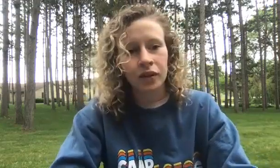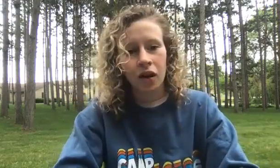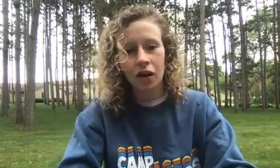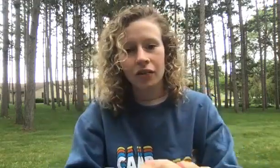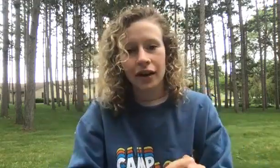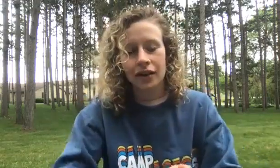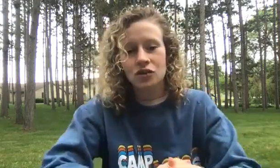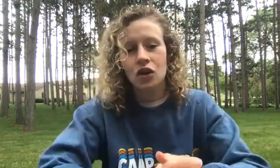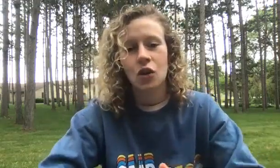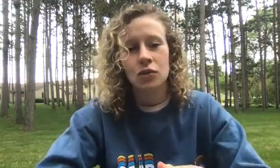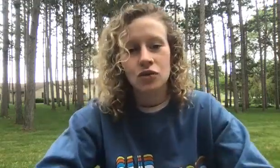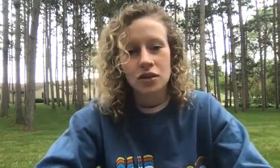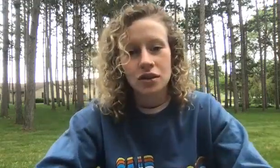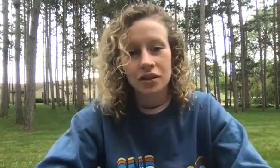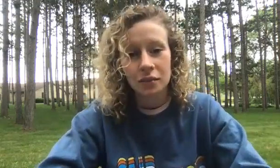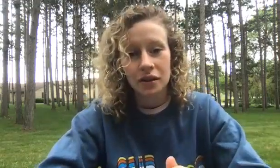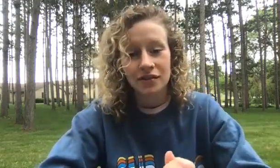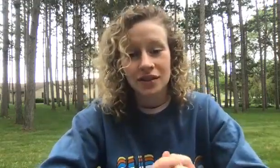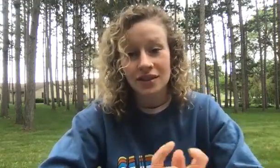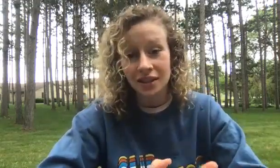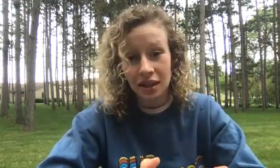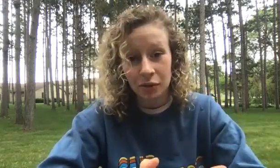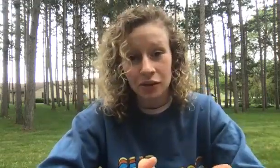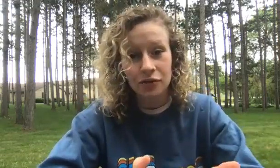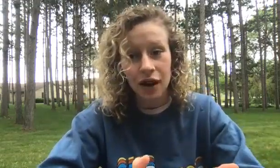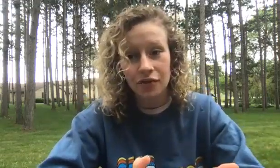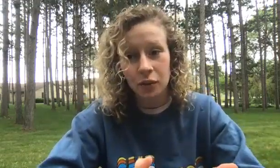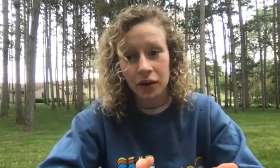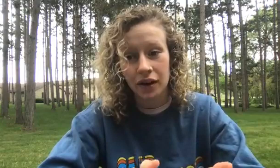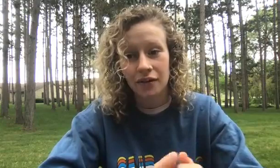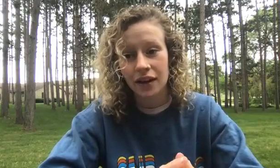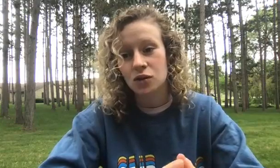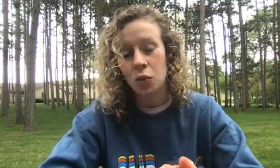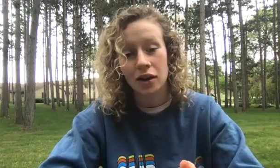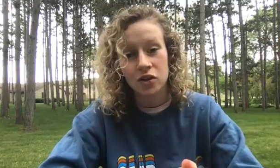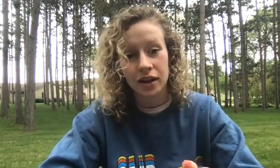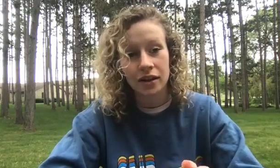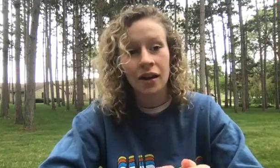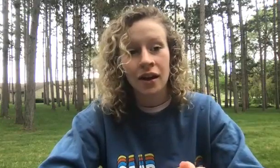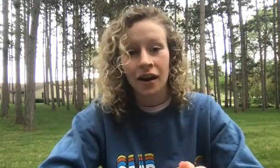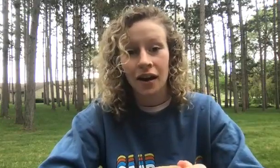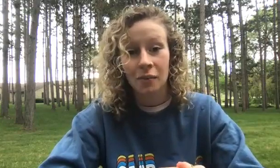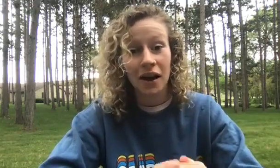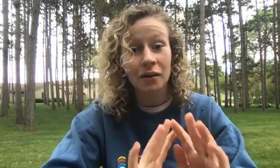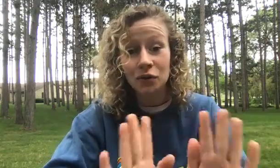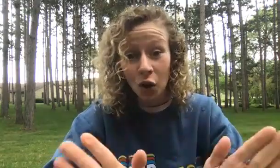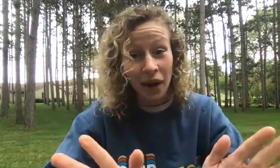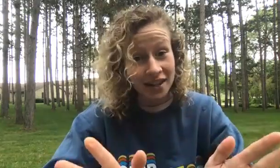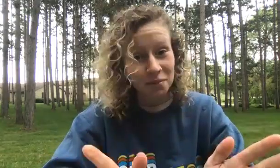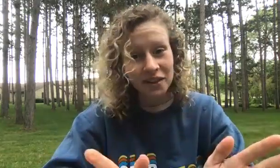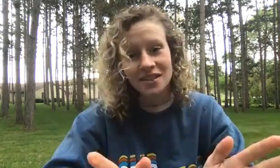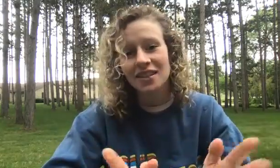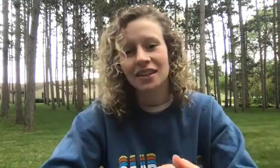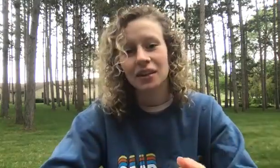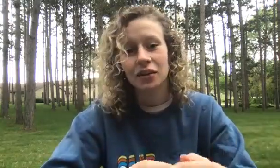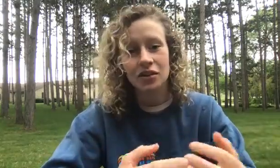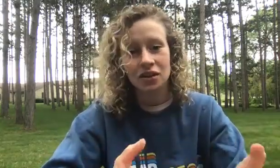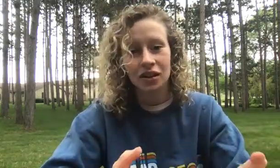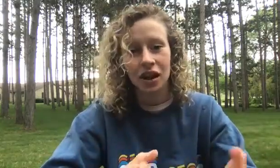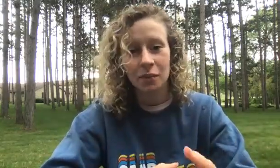All right, so just a little bit of a disclaimer for everyone that's watching. I am no expert in sign language. I took a couple years